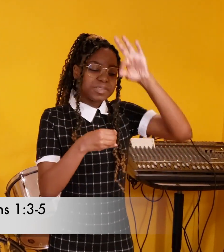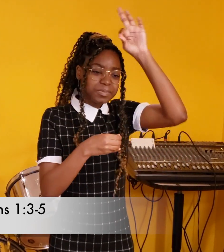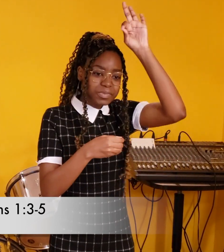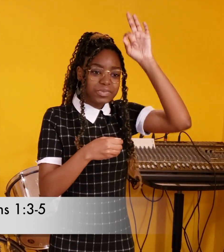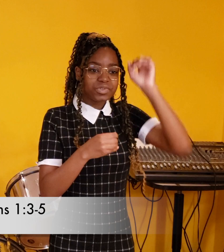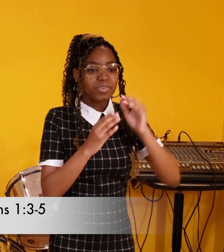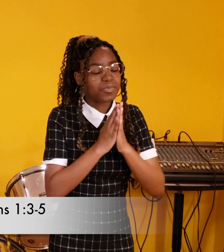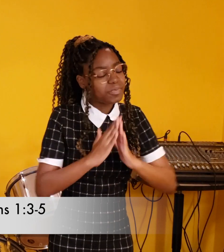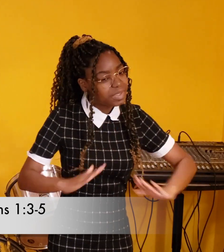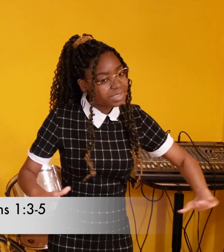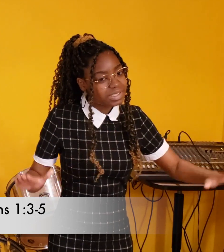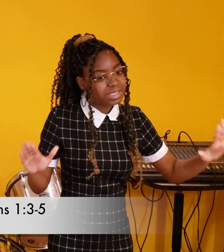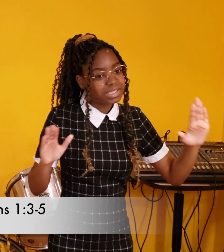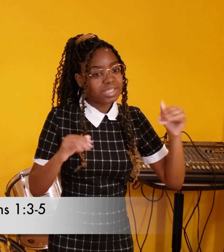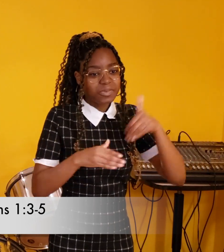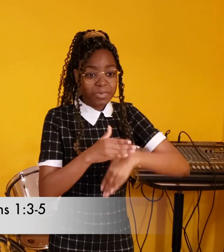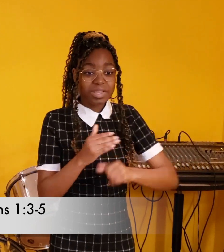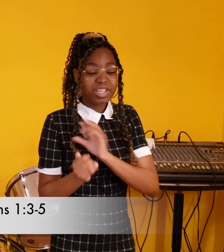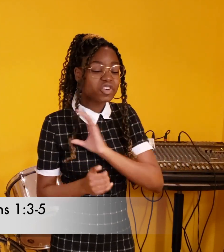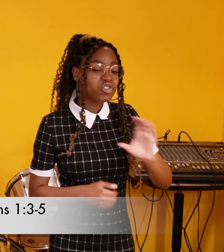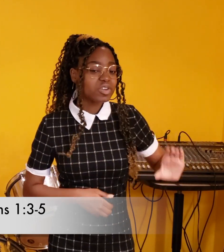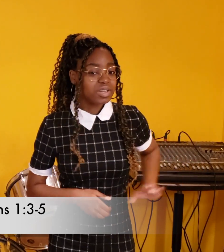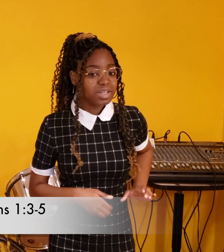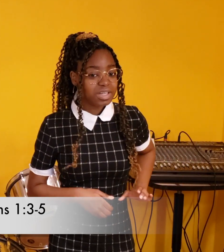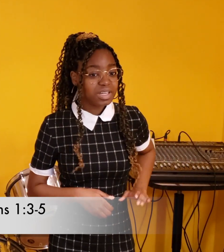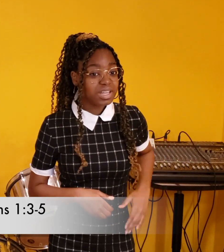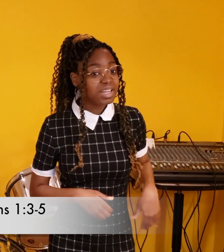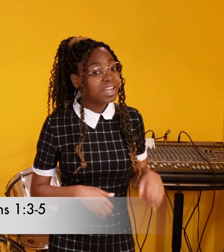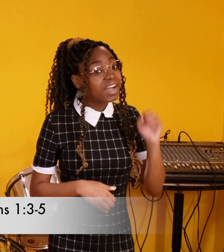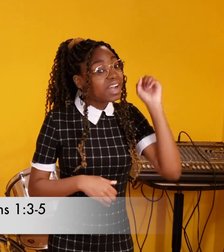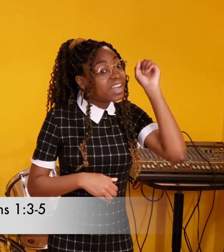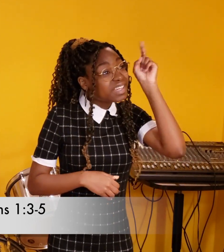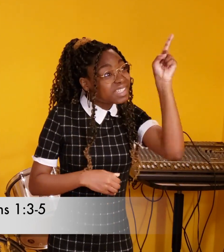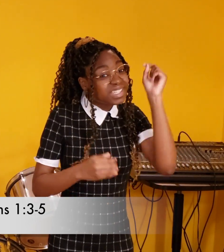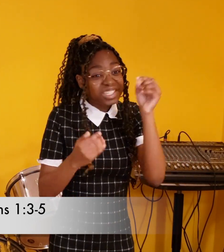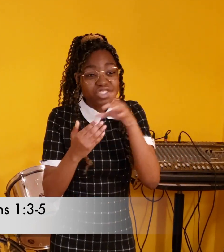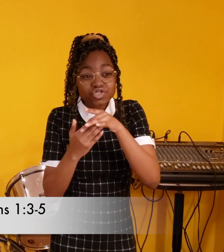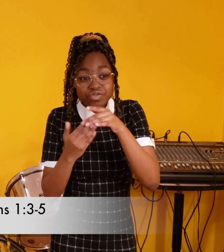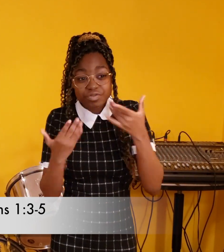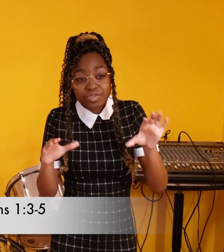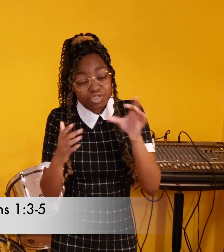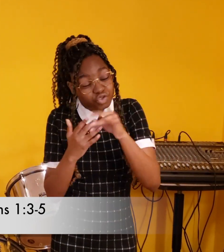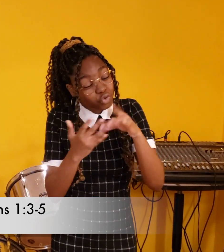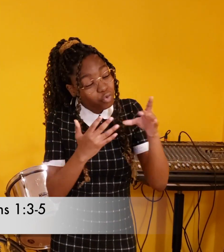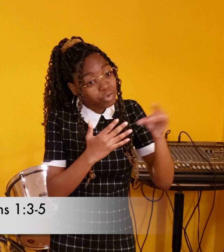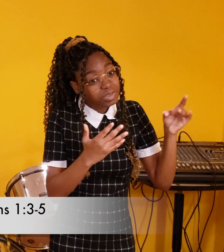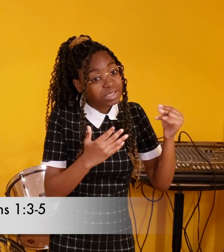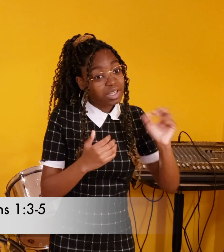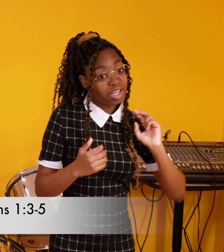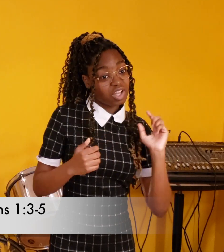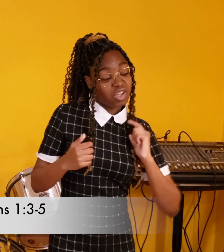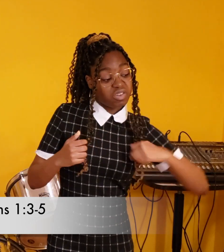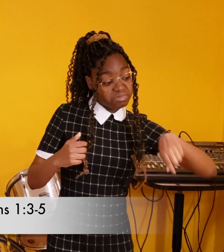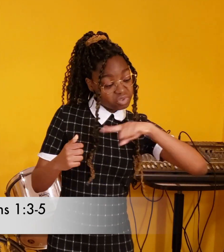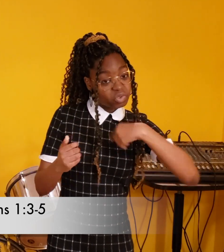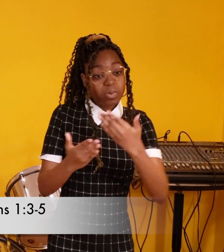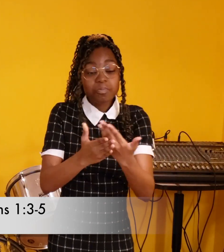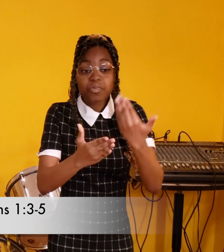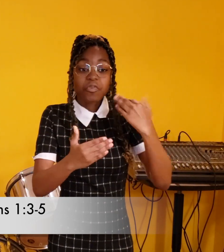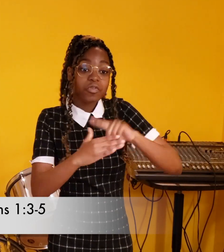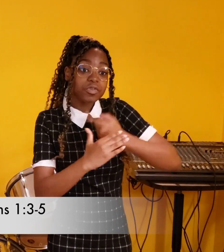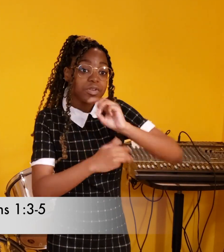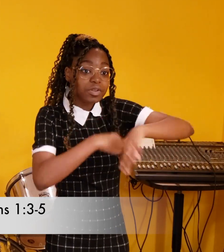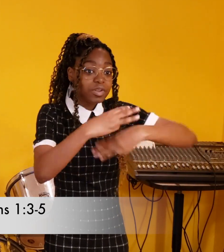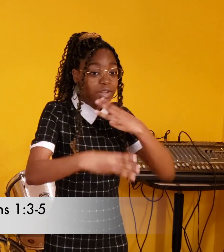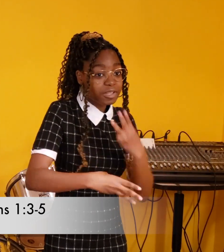He chose us in Him before the foundation of the world, that we should be holy and blameless before